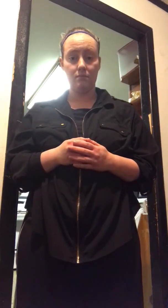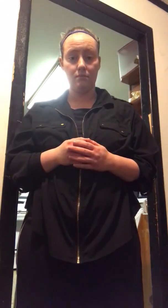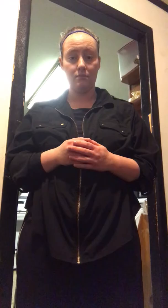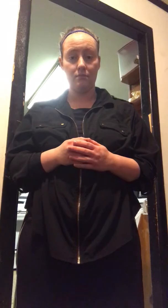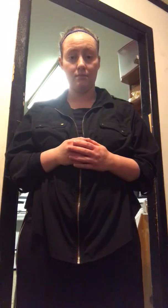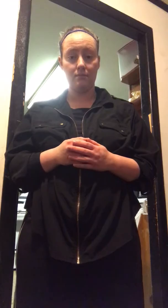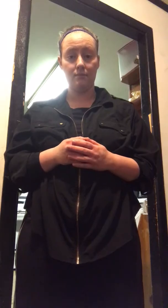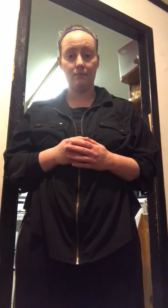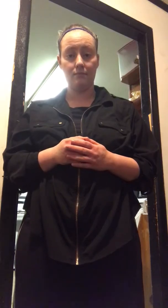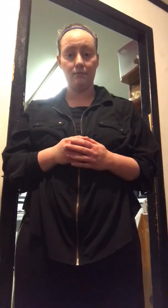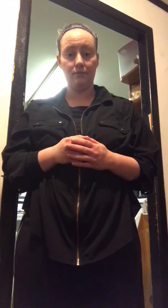Is it